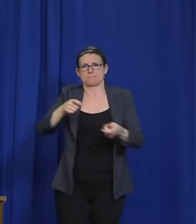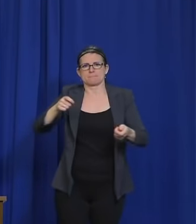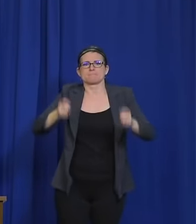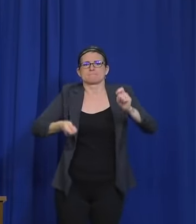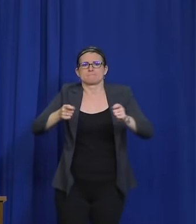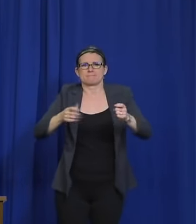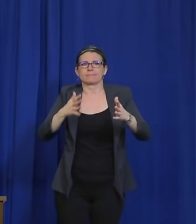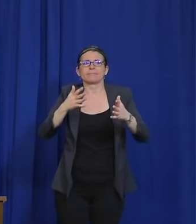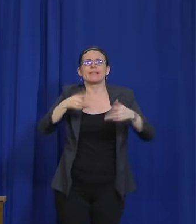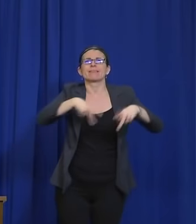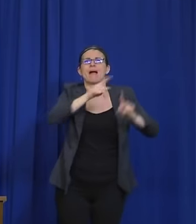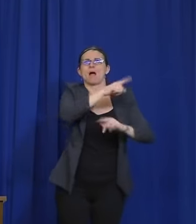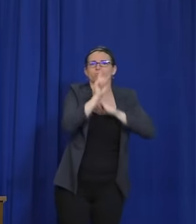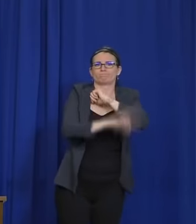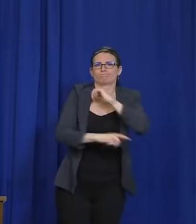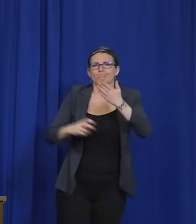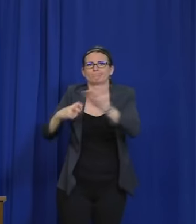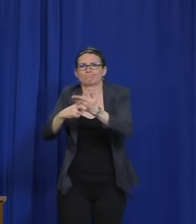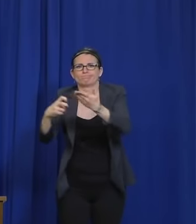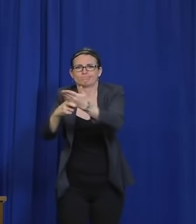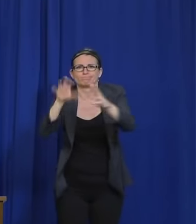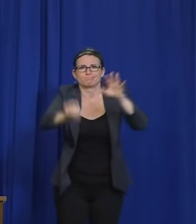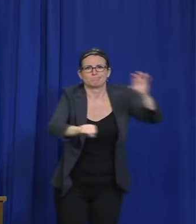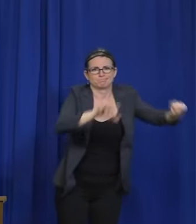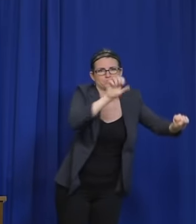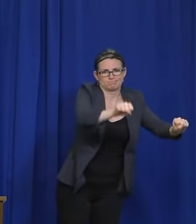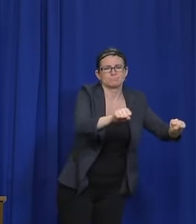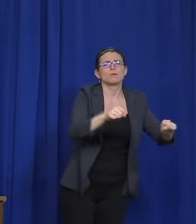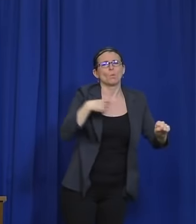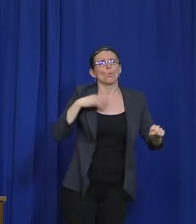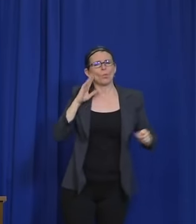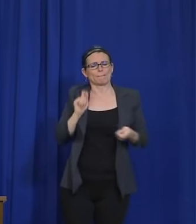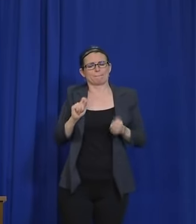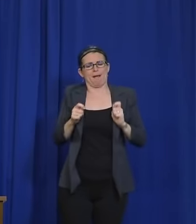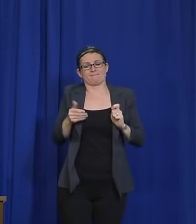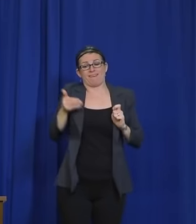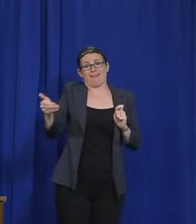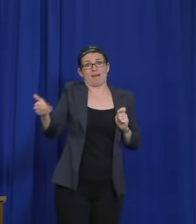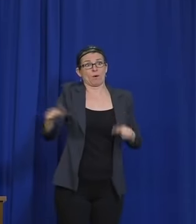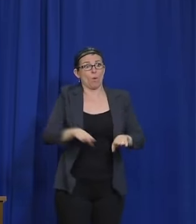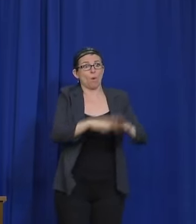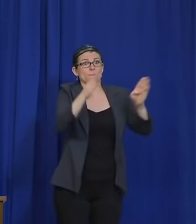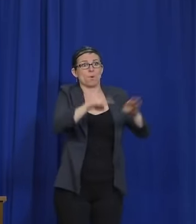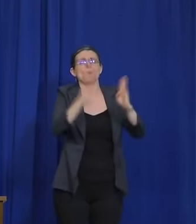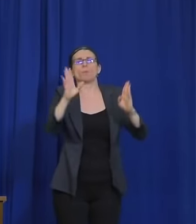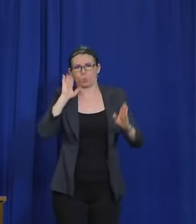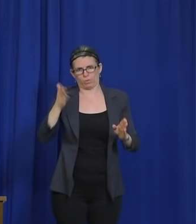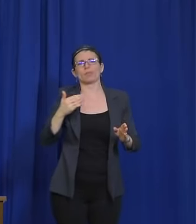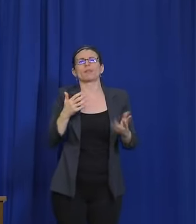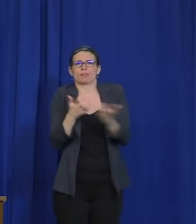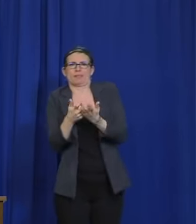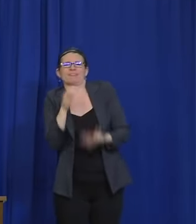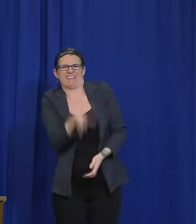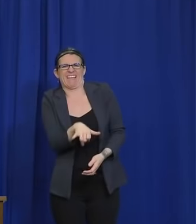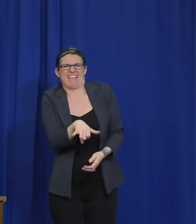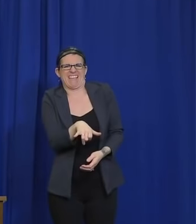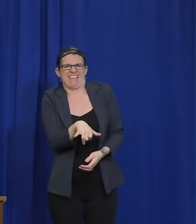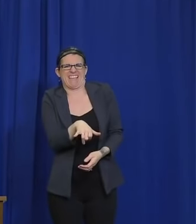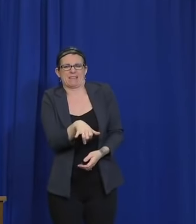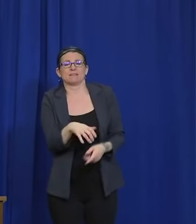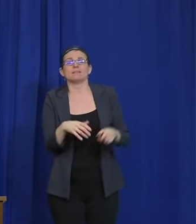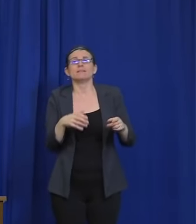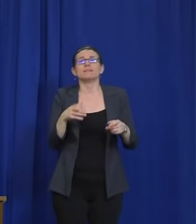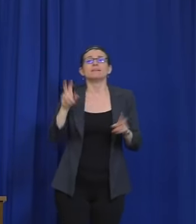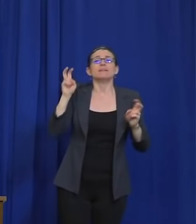but business by business, activity by activity. We don't want to give the impression that should we say that one particular sector